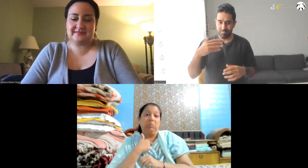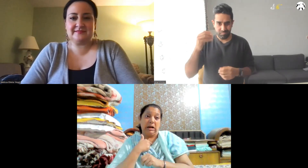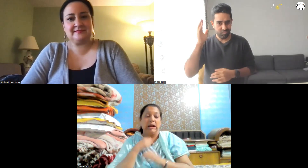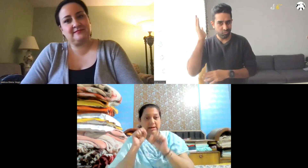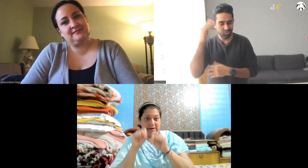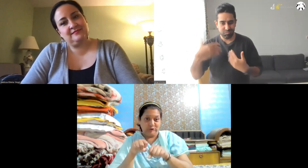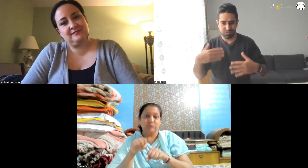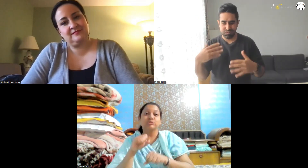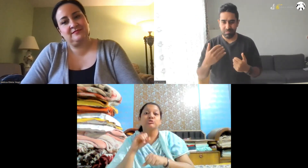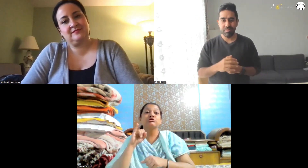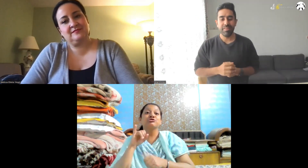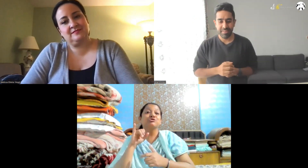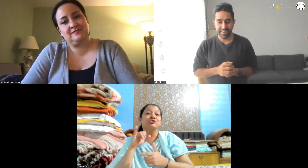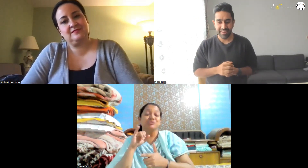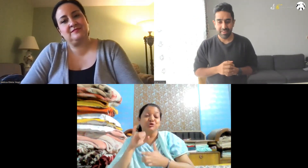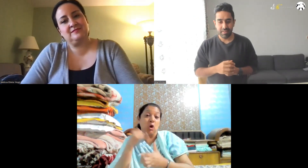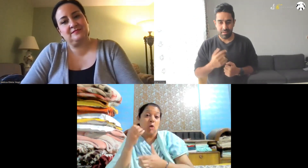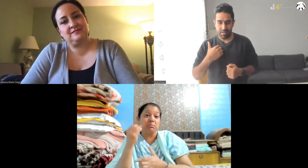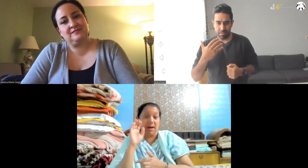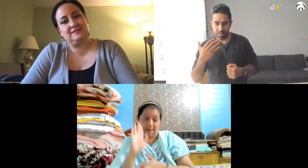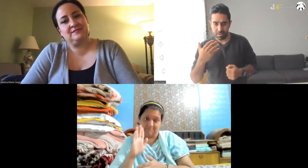So that's a good amount of information we got today.